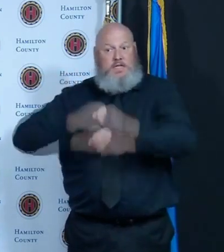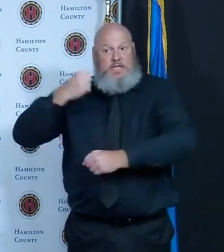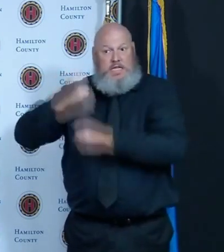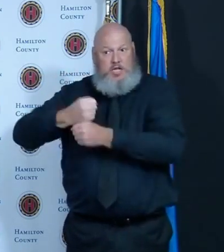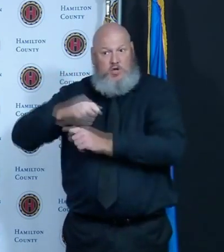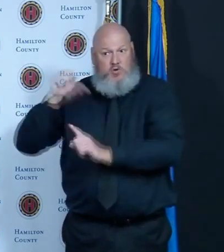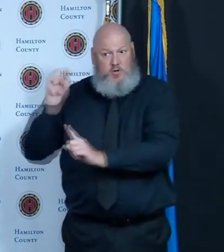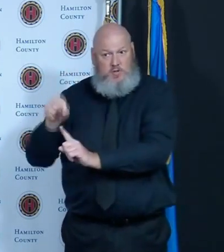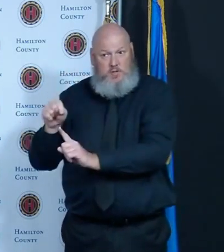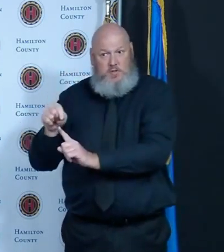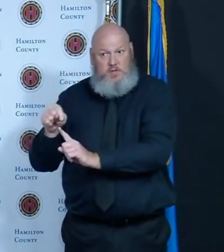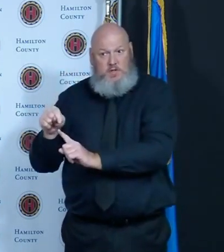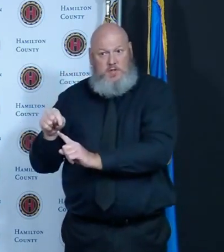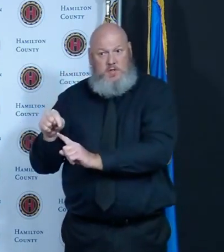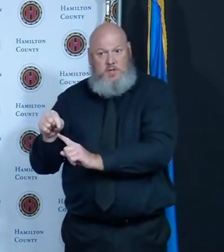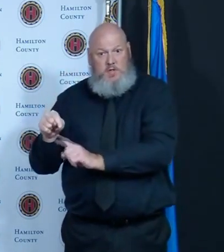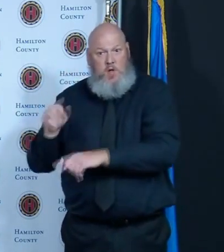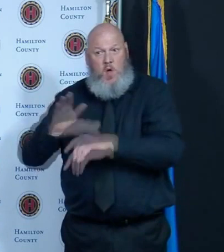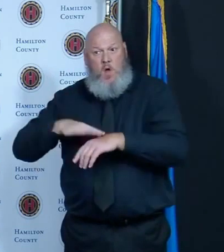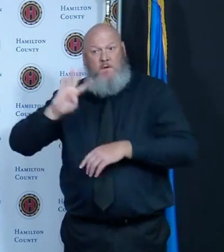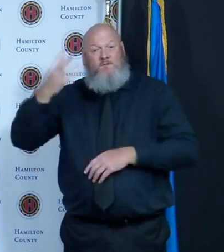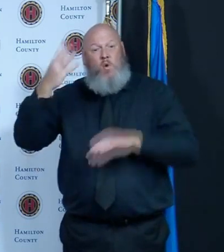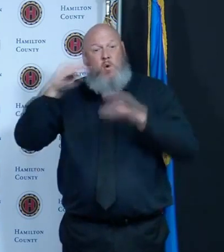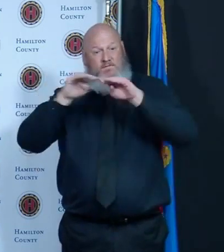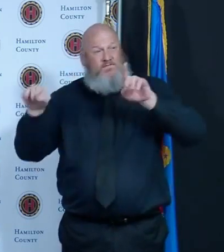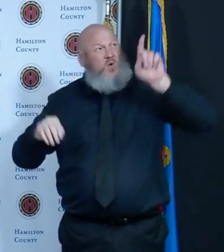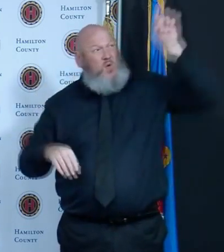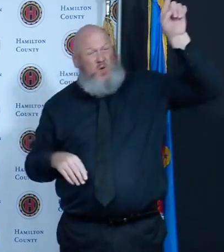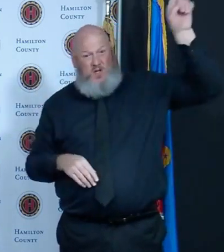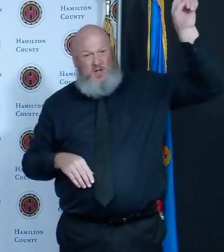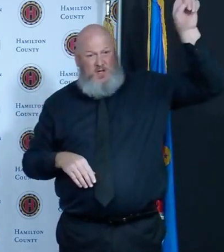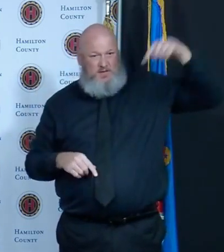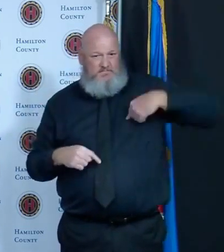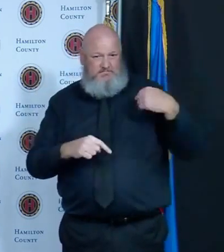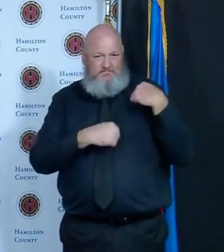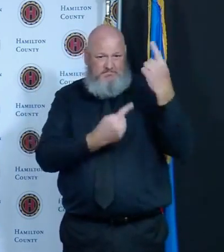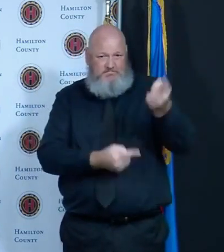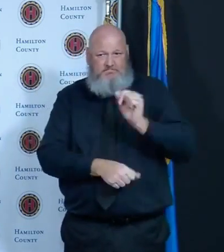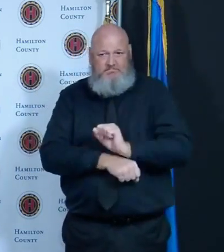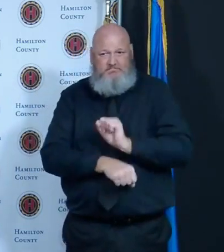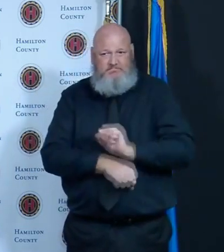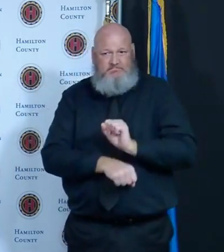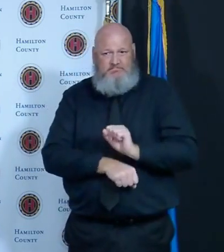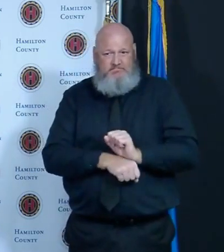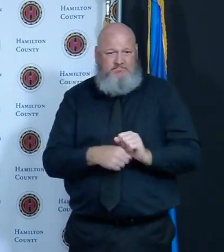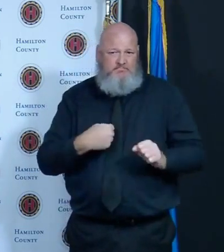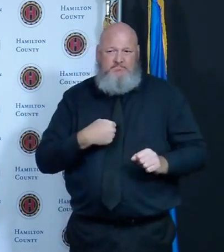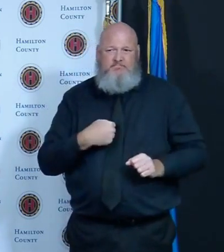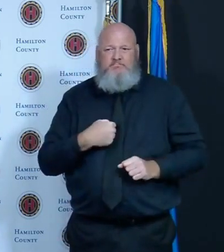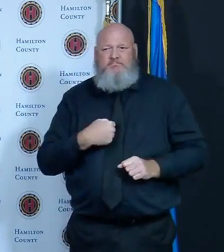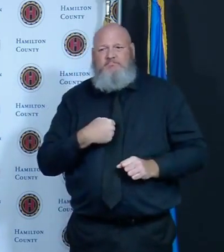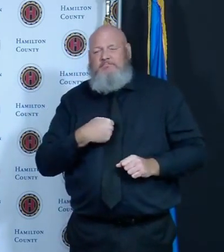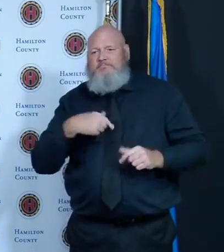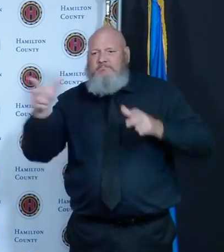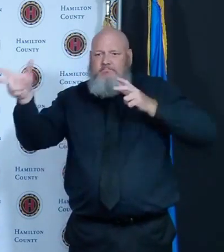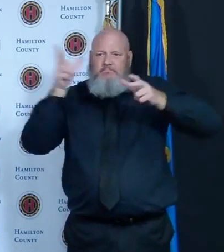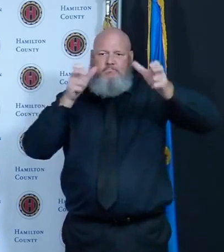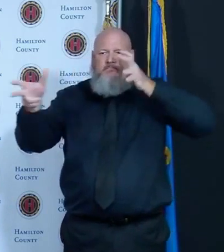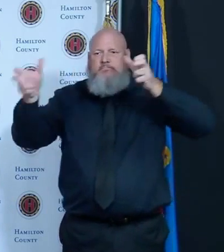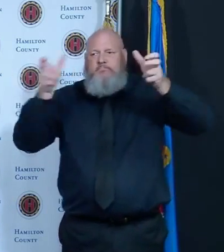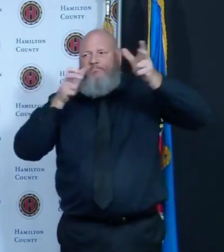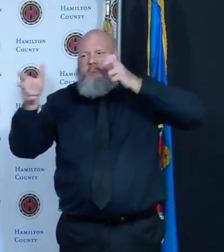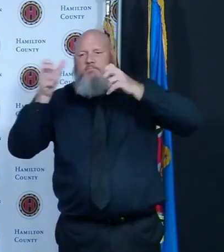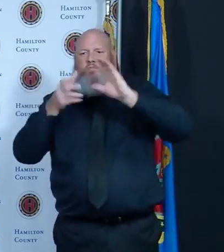founder for, that creates dynamic storytelling and video for sports teams and corporations here in the